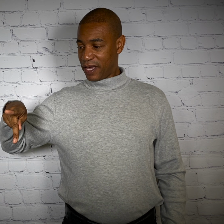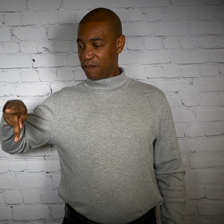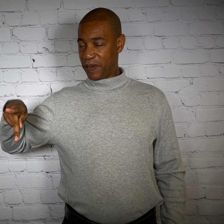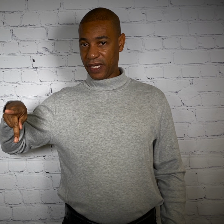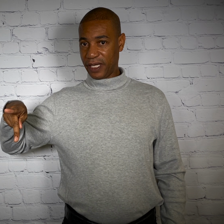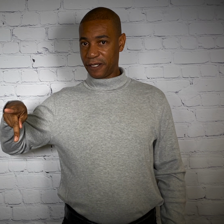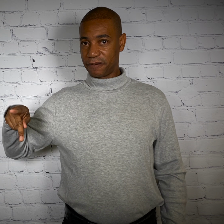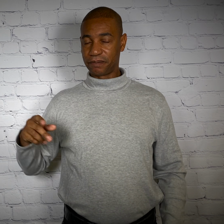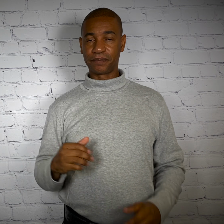and P.